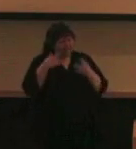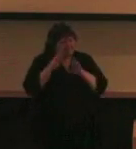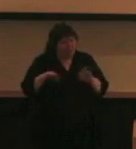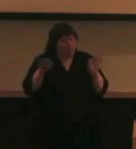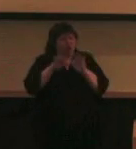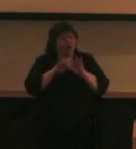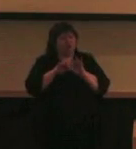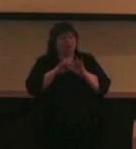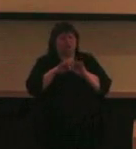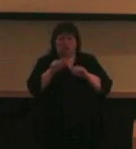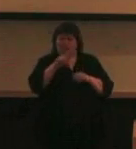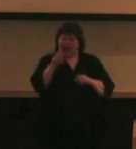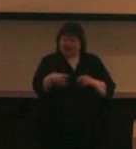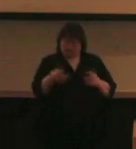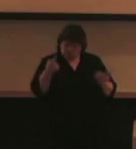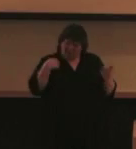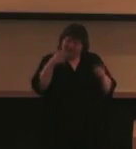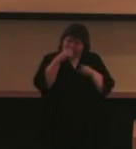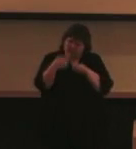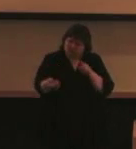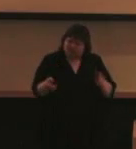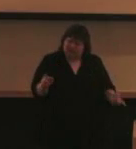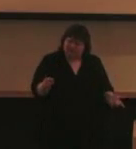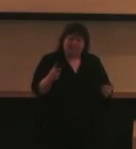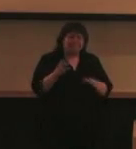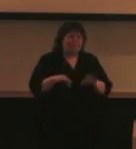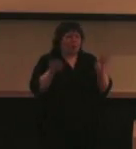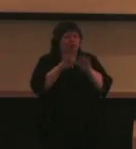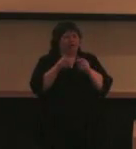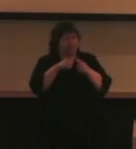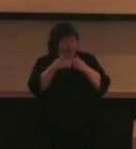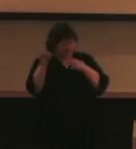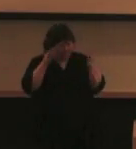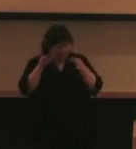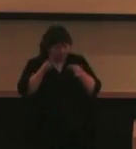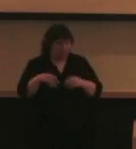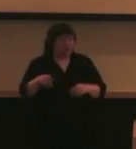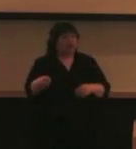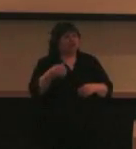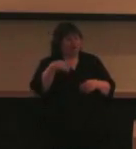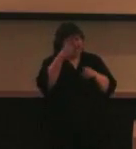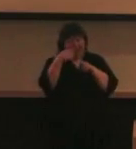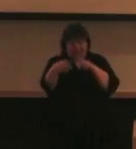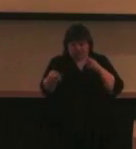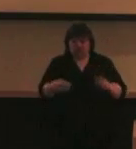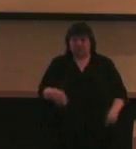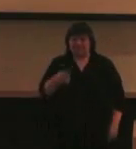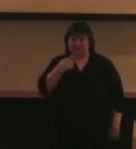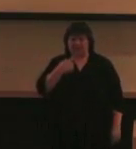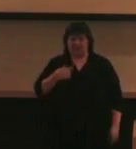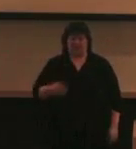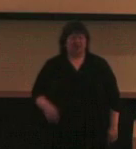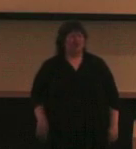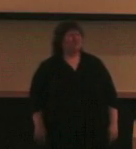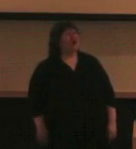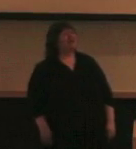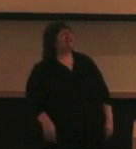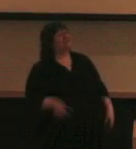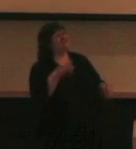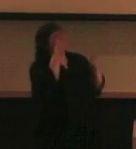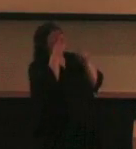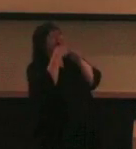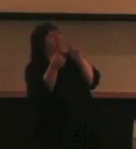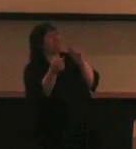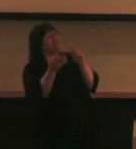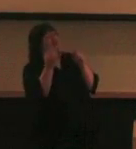That'll be probably one of your number one things. Do you have any allergy? And trying to explain, so if you ask them, do you have an allergy? They may not even understand this